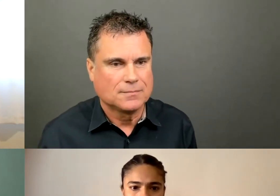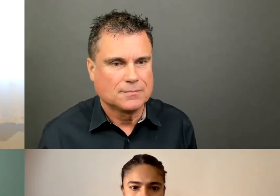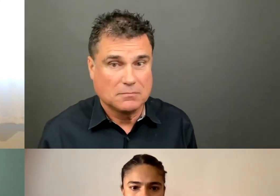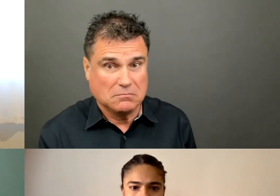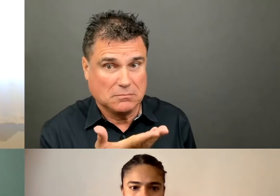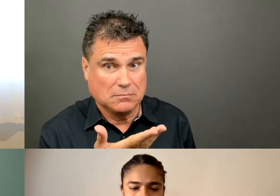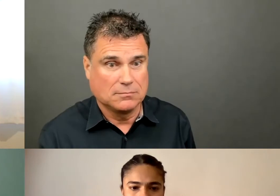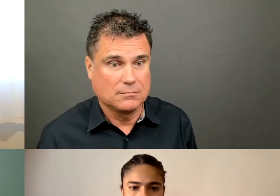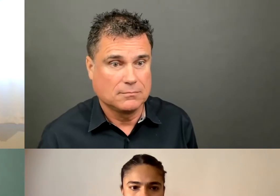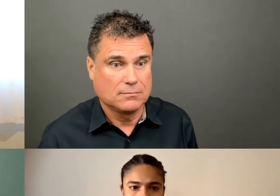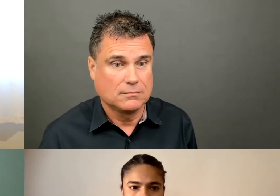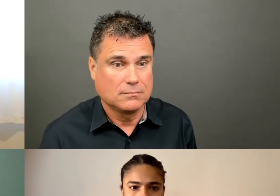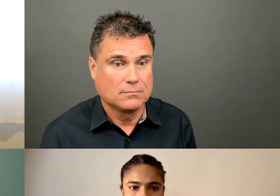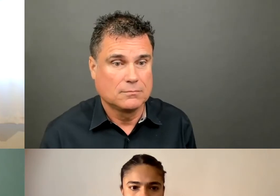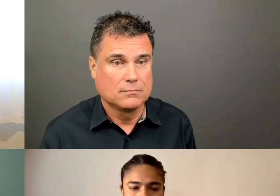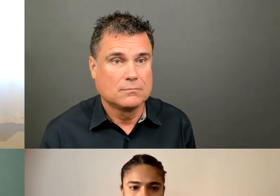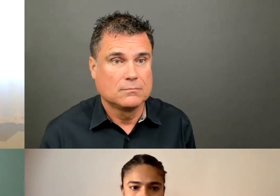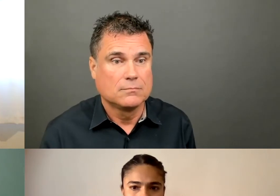sign interpreters.